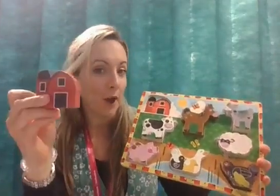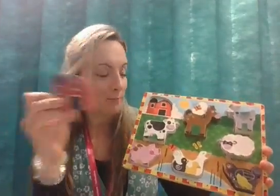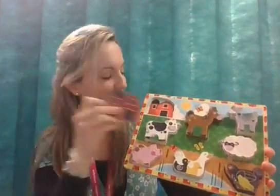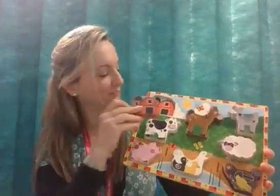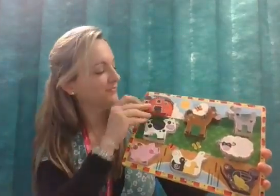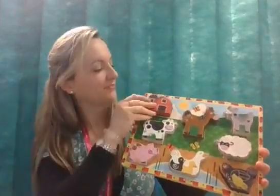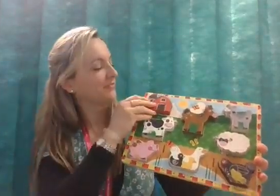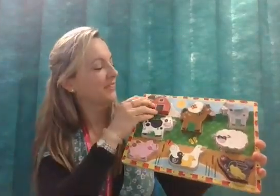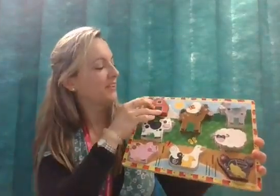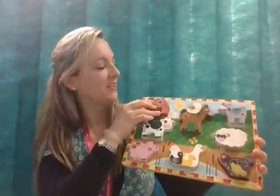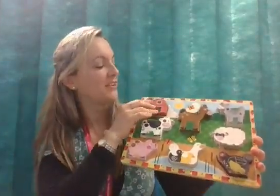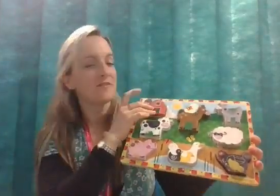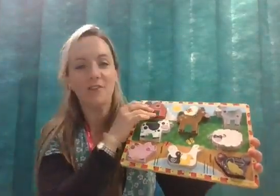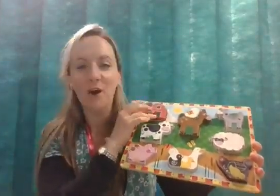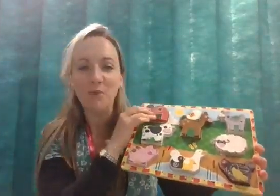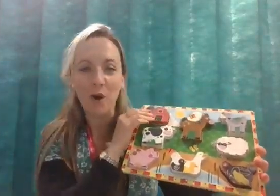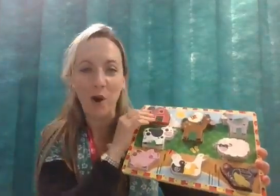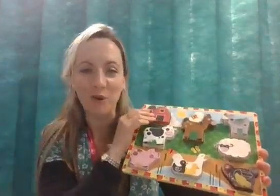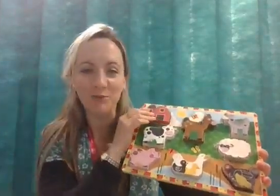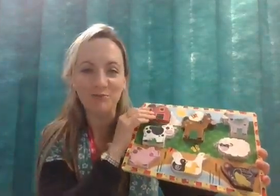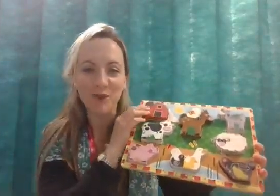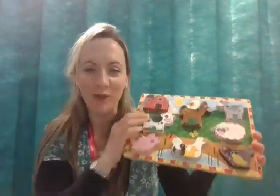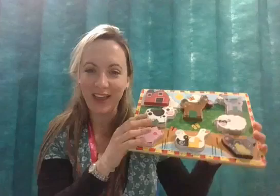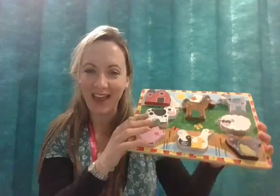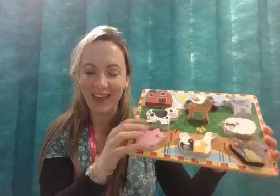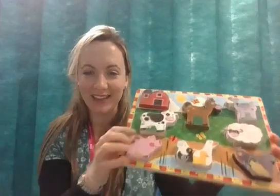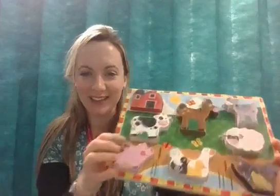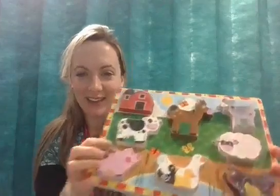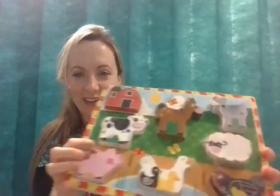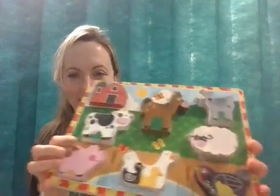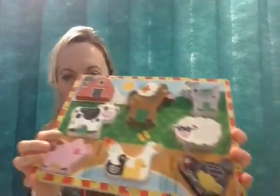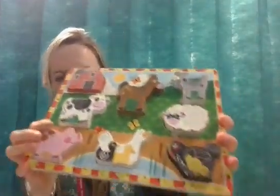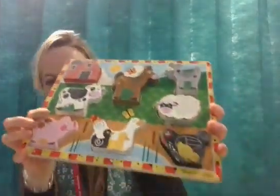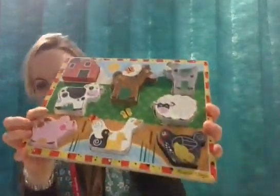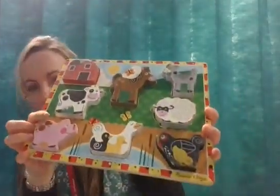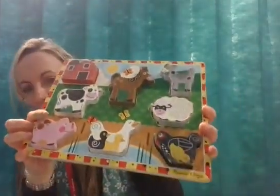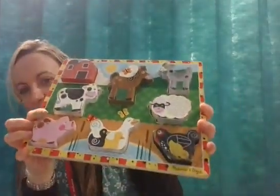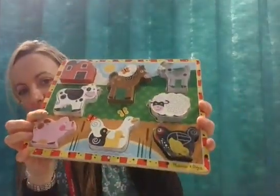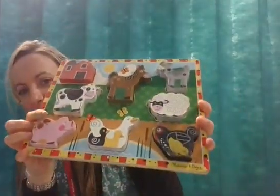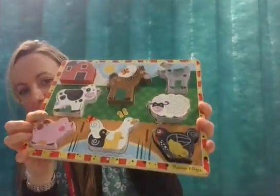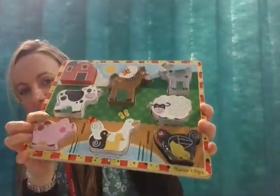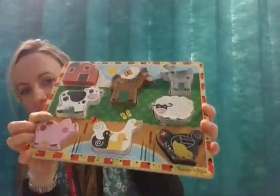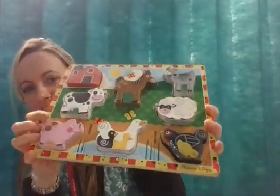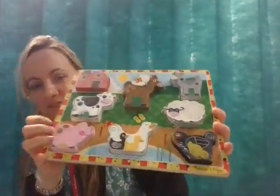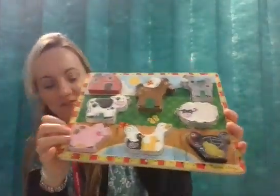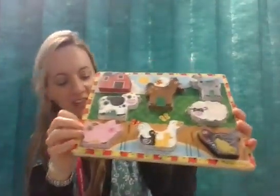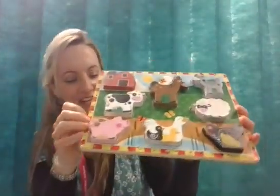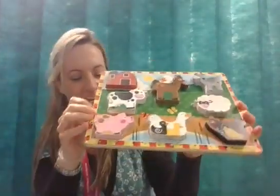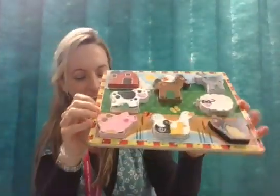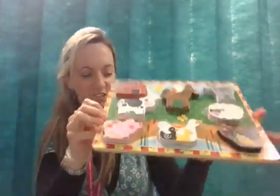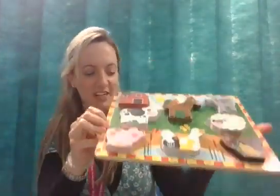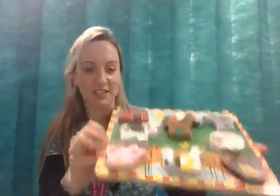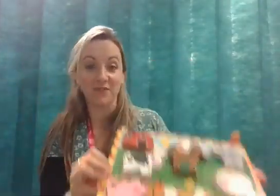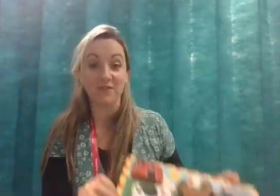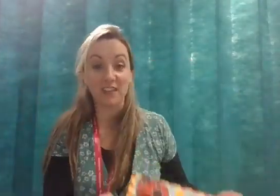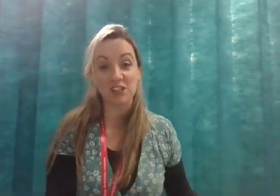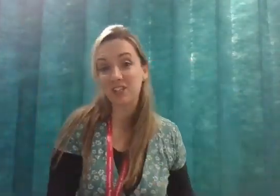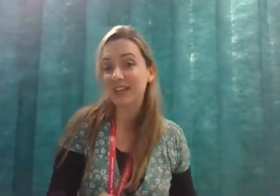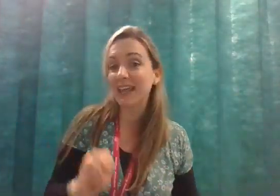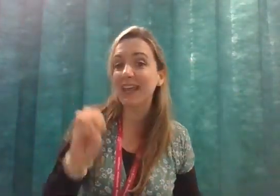farm. Farm on. Okay. So our puzzle is finished. It's finishing